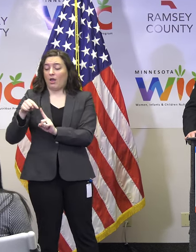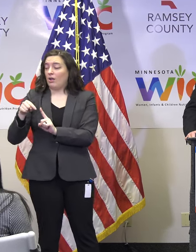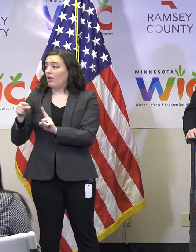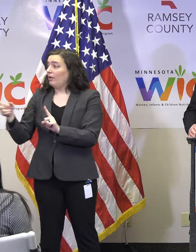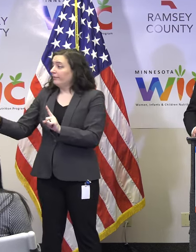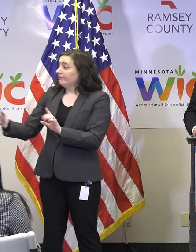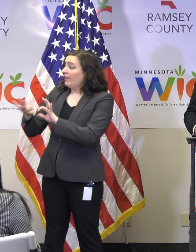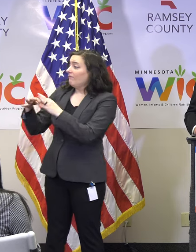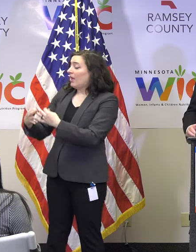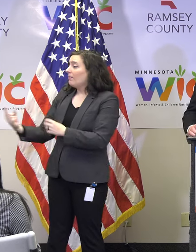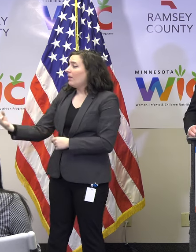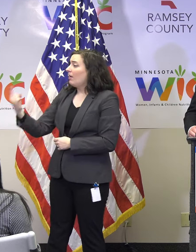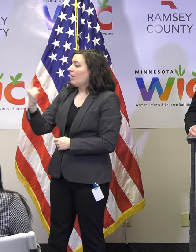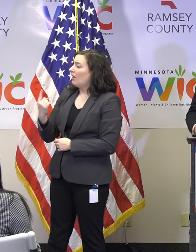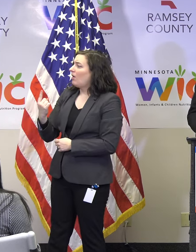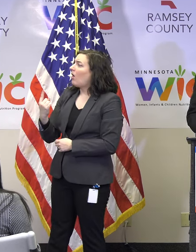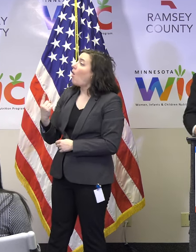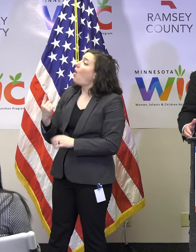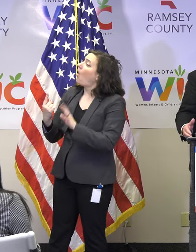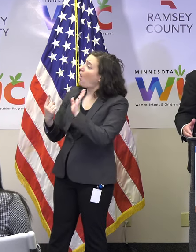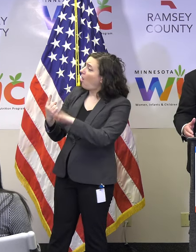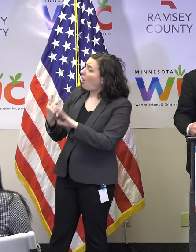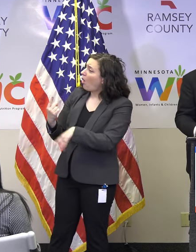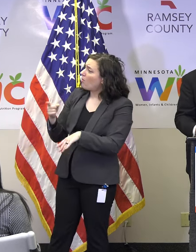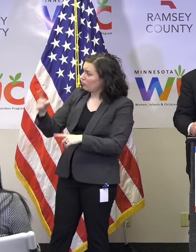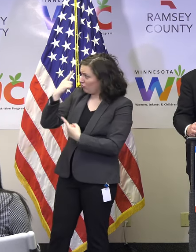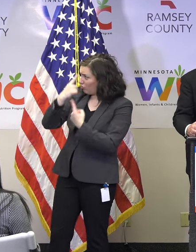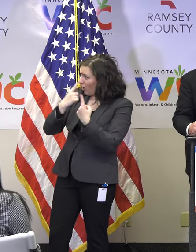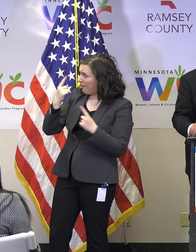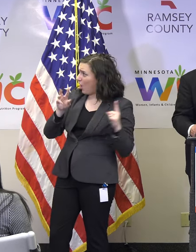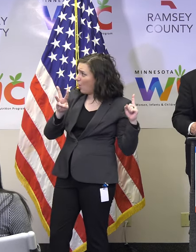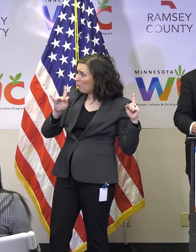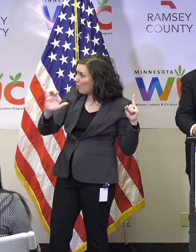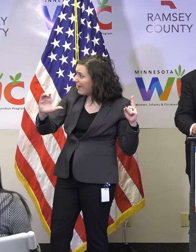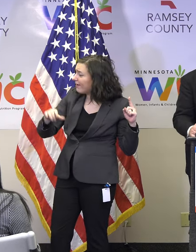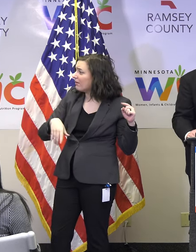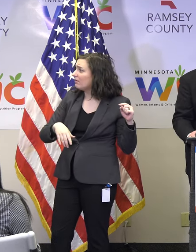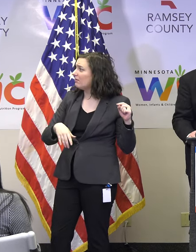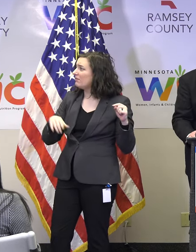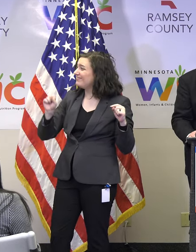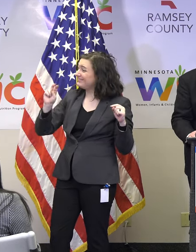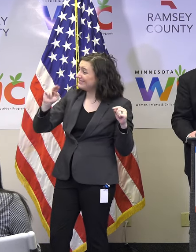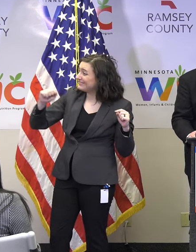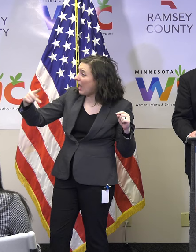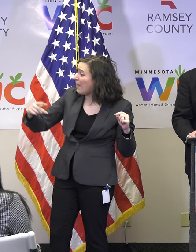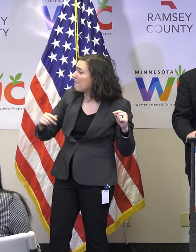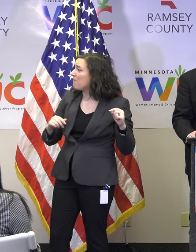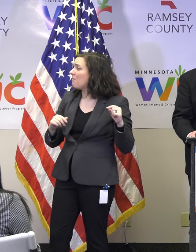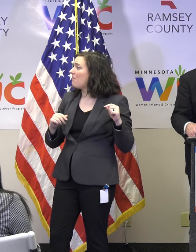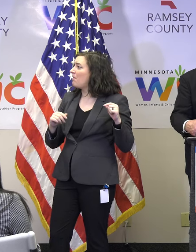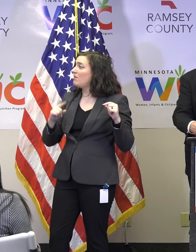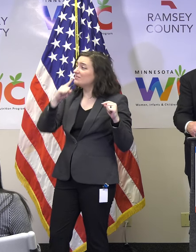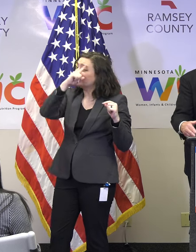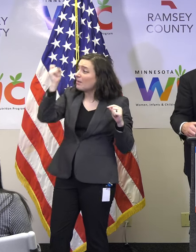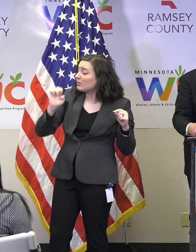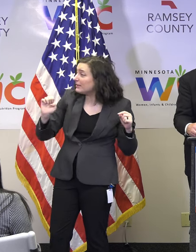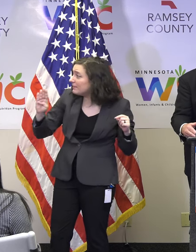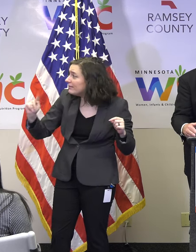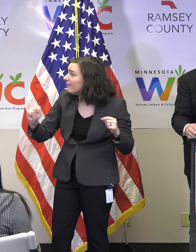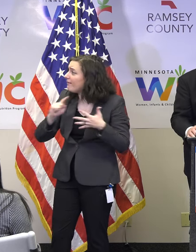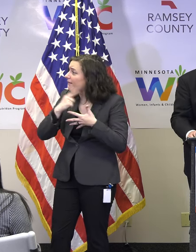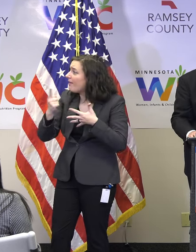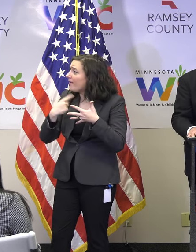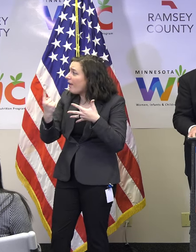connected with folks, they basically say, have you thought about WIC? Have you thought about SNAP? Have you thought about summer EBT? Have you thought about